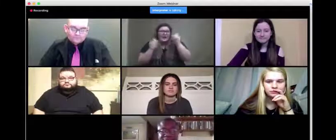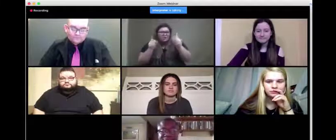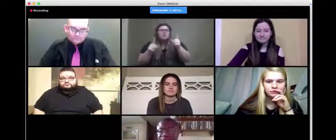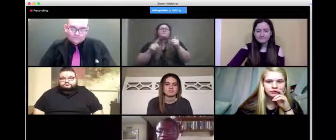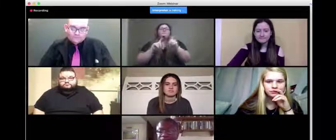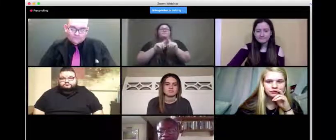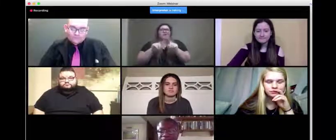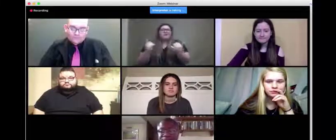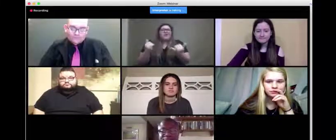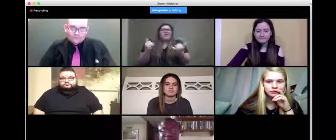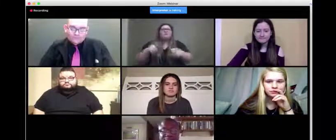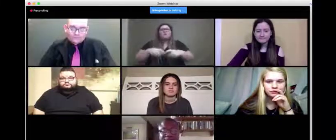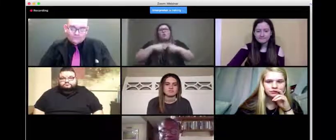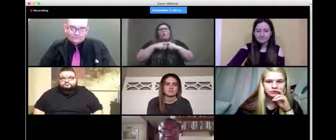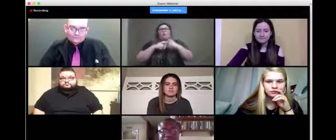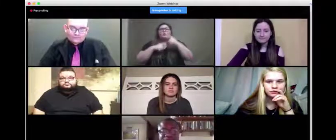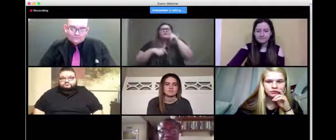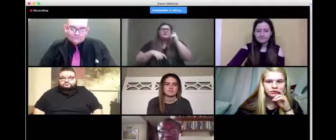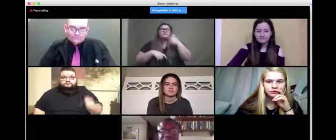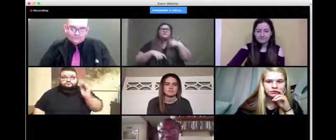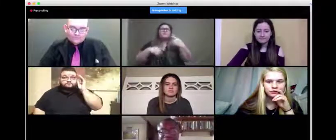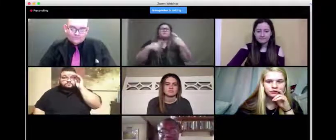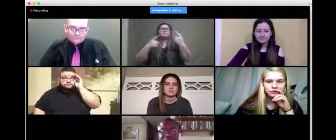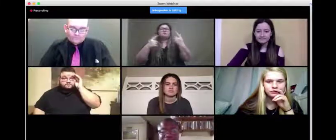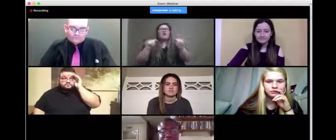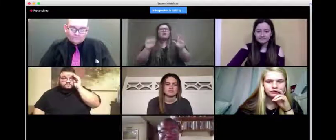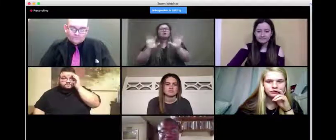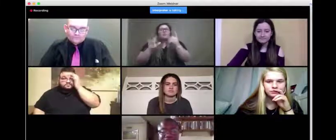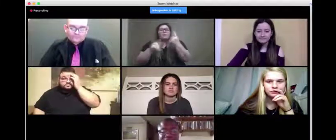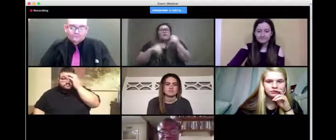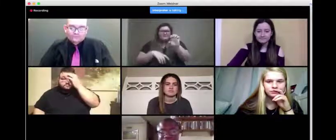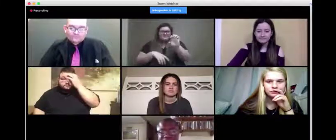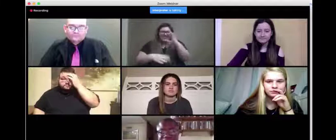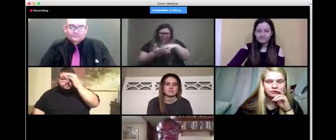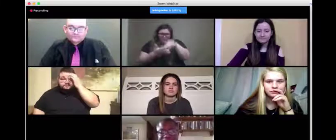to learn e-learning and different things like that, and to focus on that.